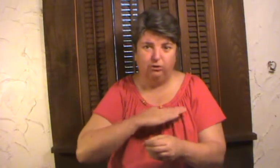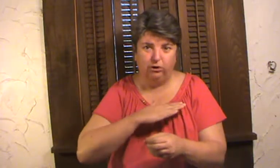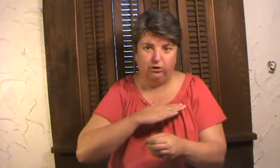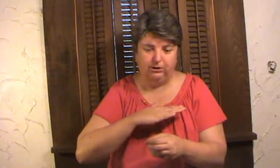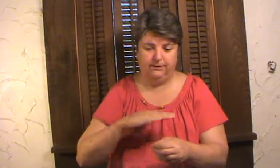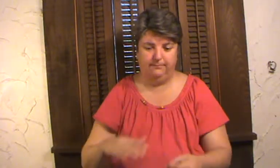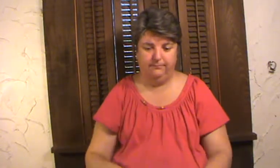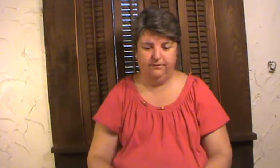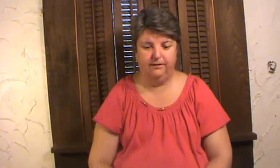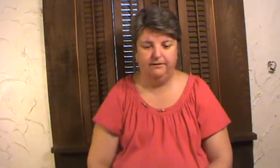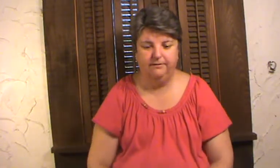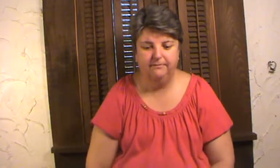full.